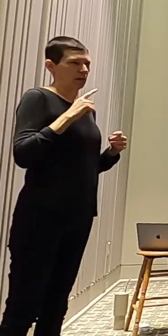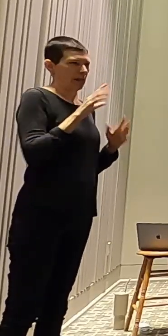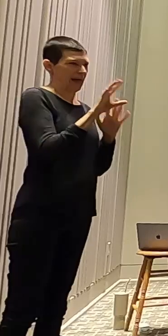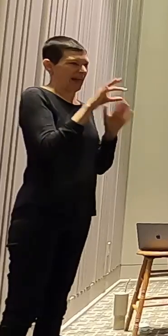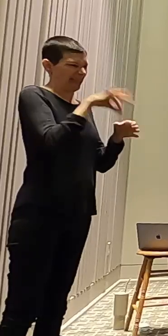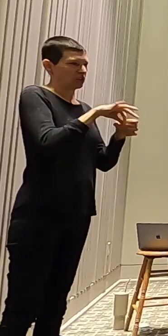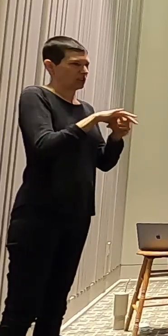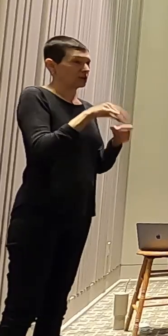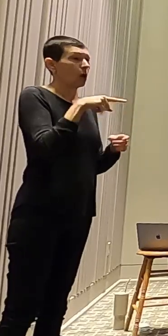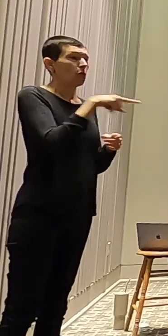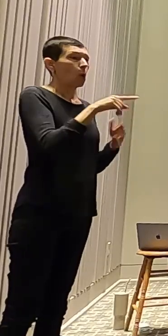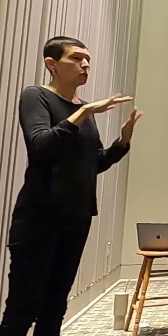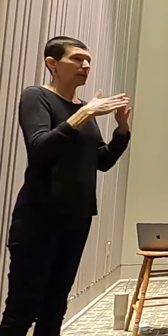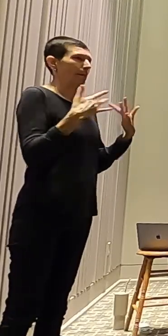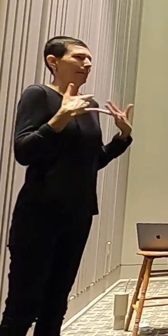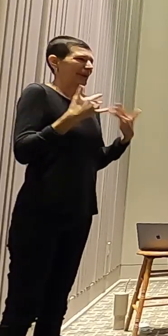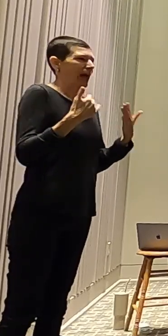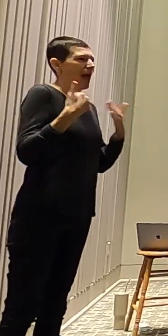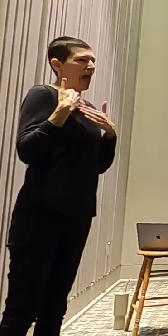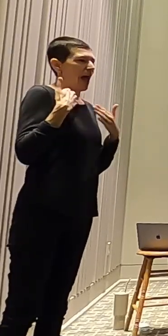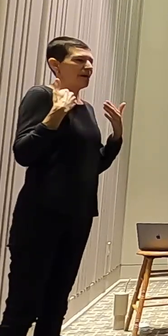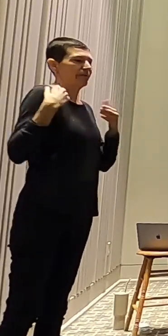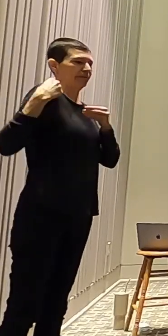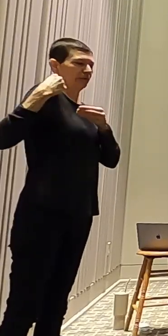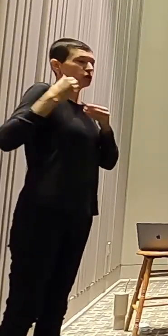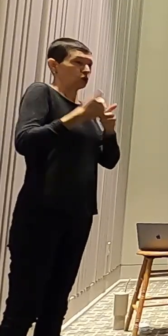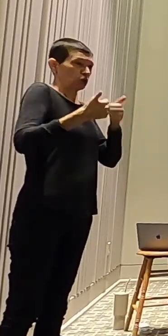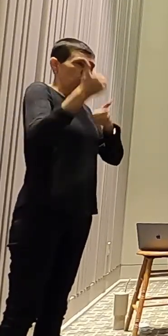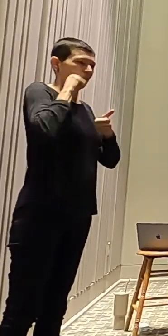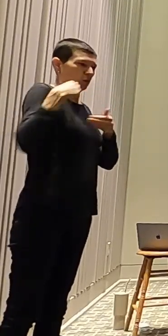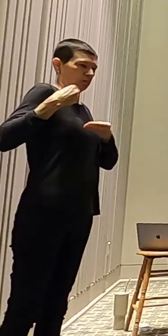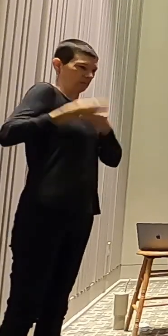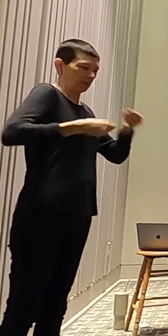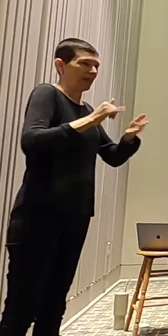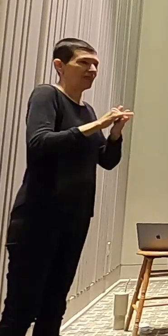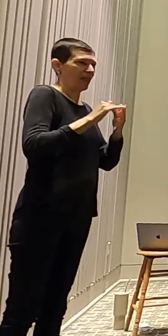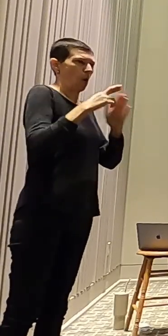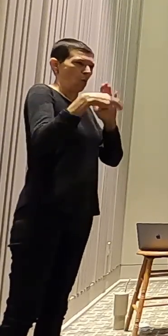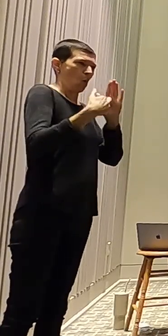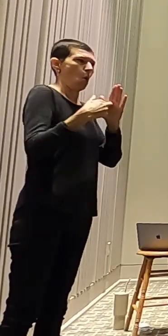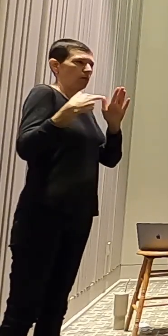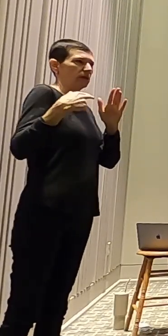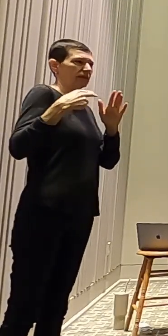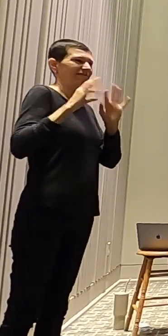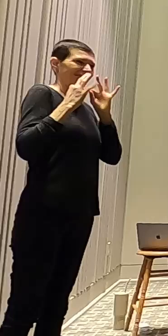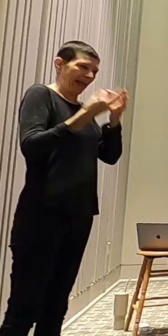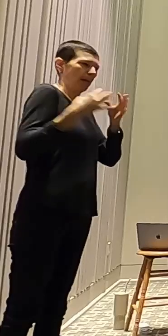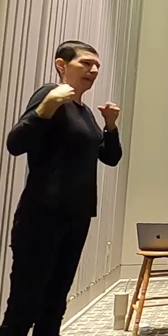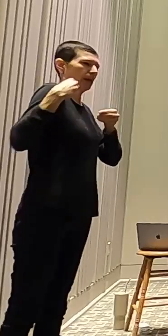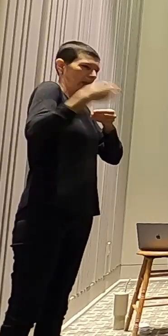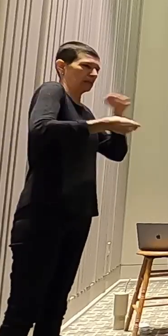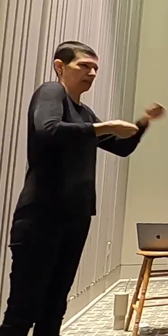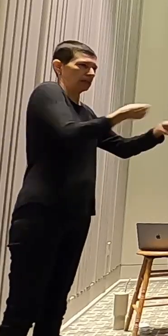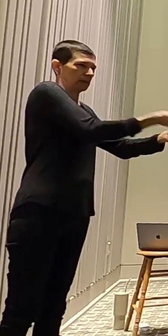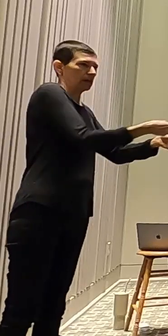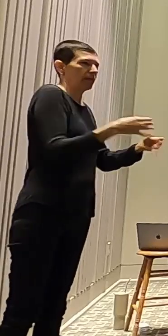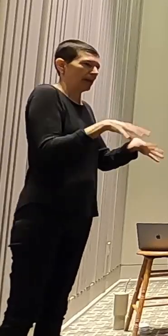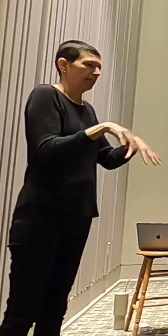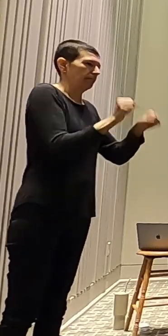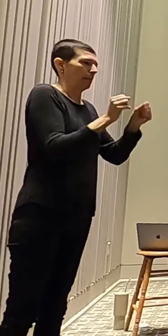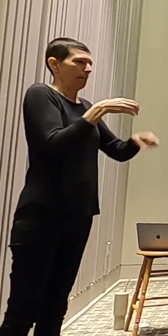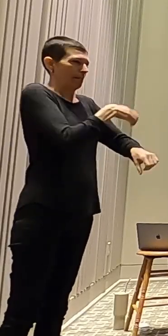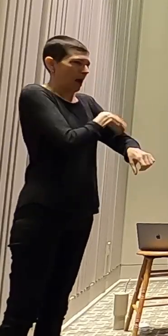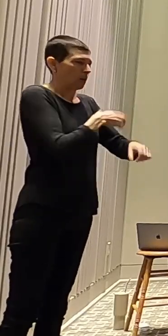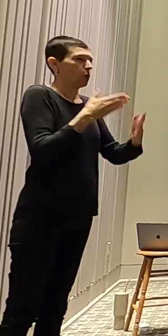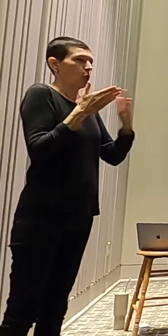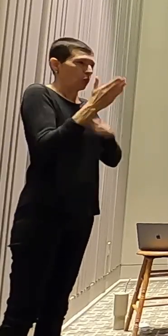these communities have hereditary chiefs. So this is a role that's passed down between families. They acquire power through the